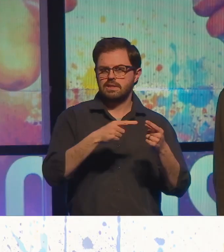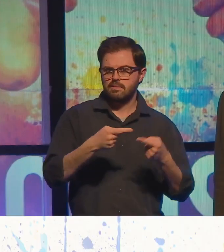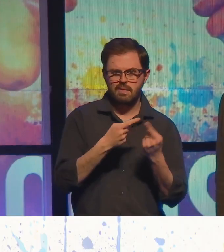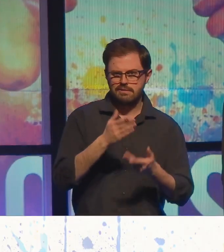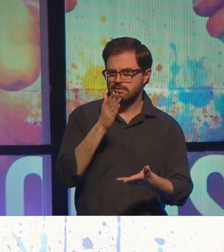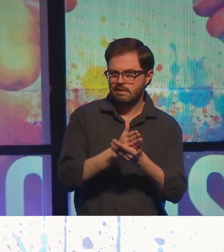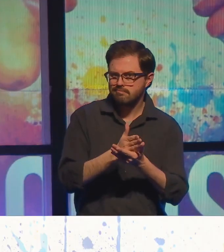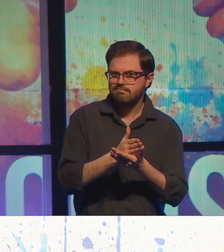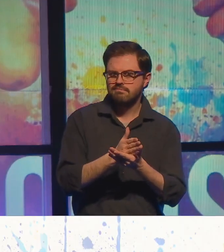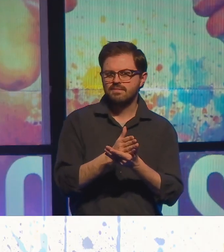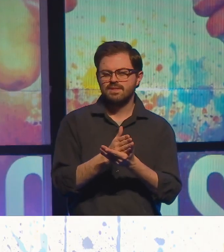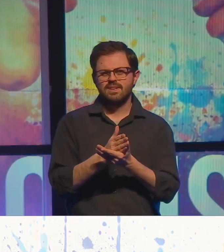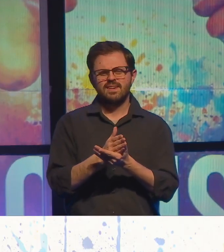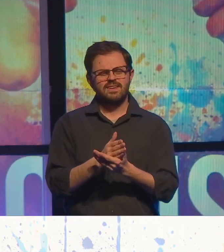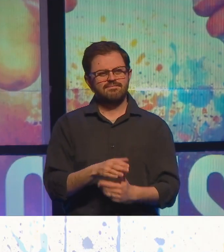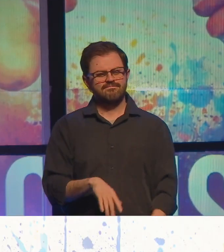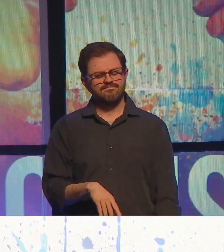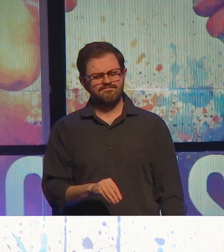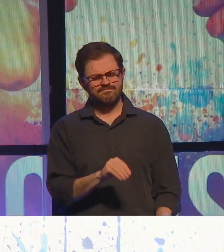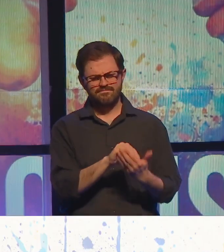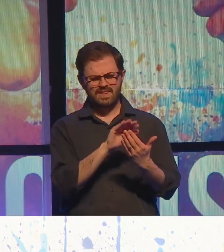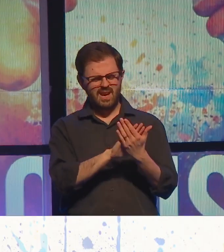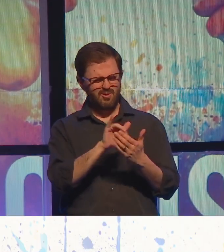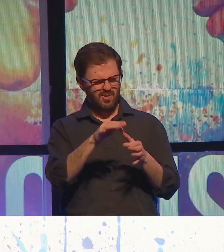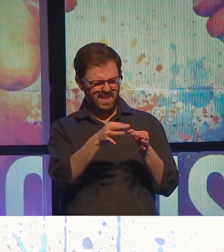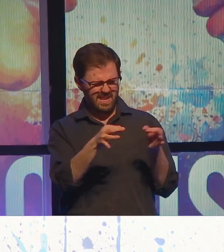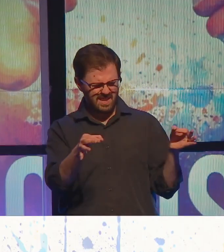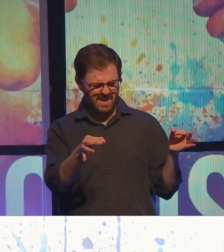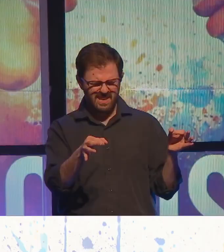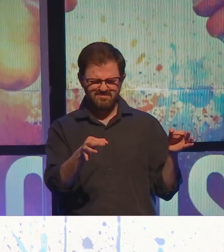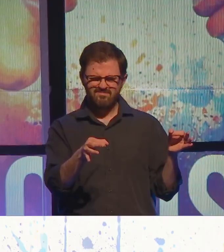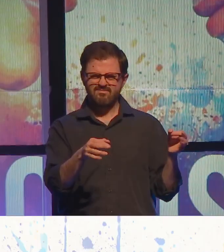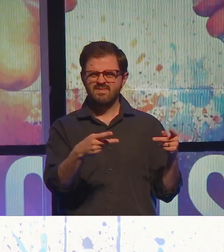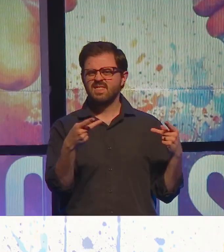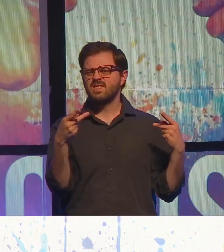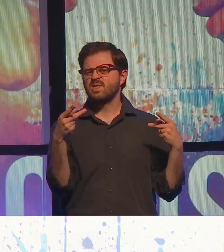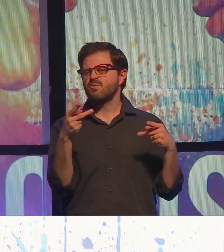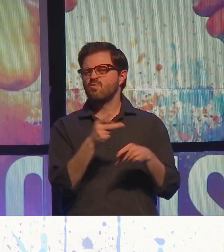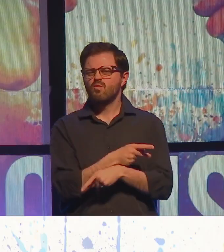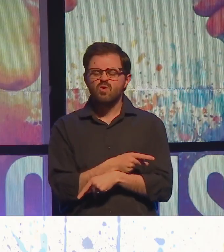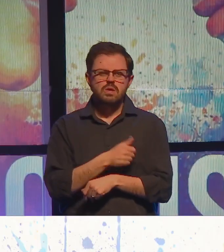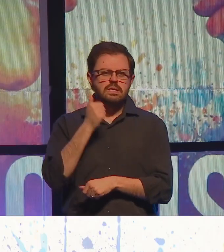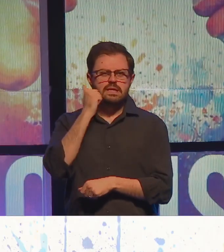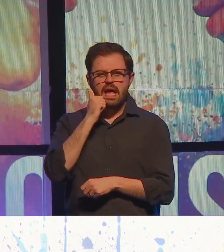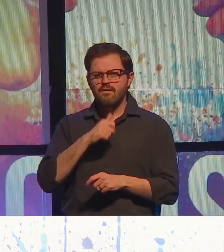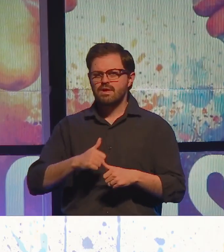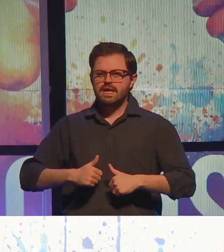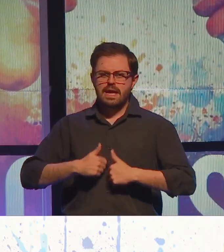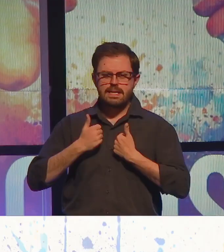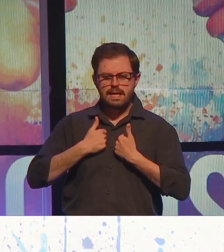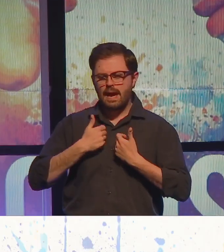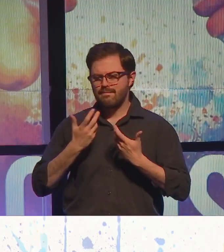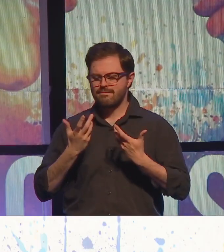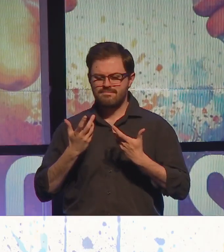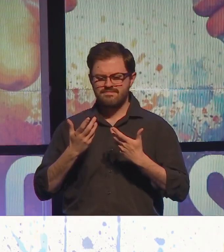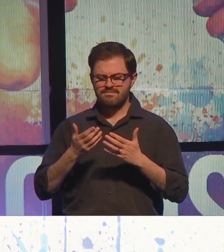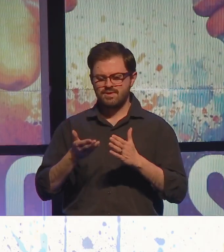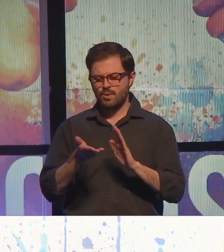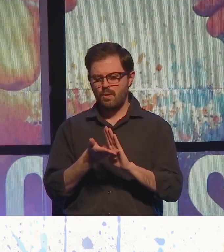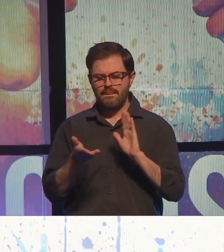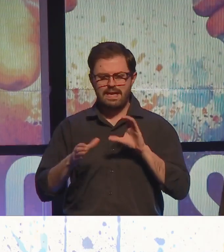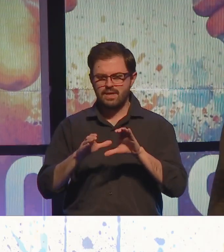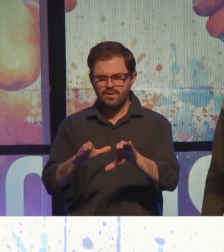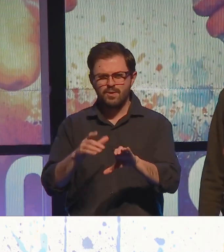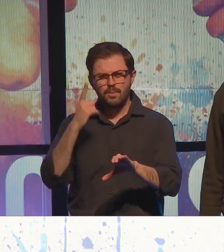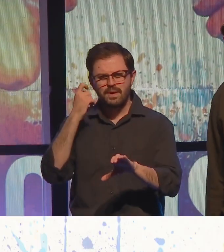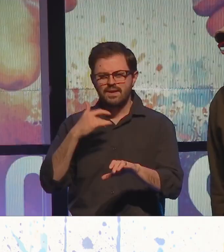I wrote this in and I was like, this is the worst everyday normal life action step, because it's so nefarious. It's when people